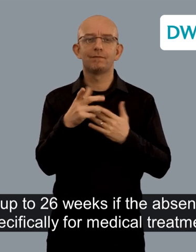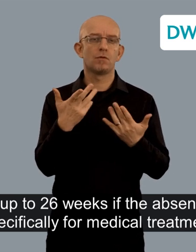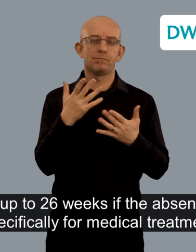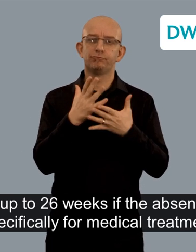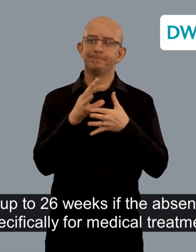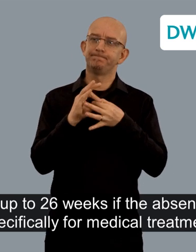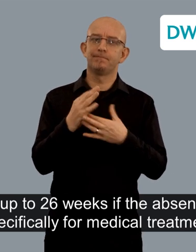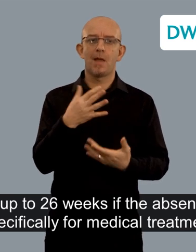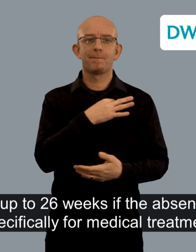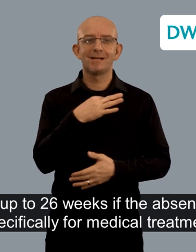treatment.